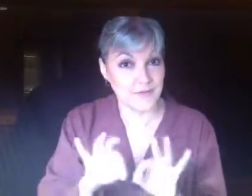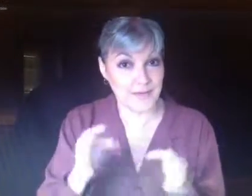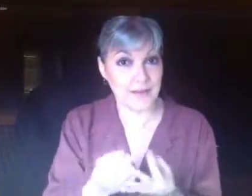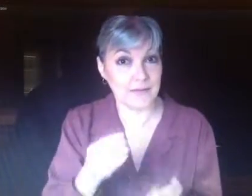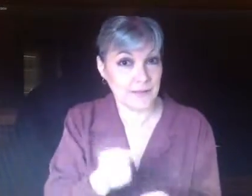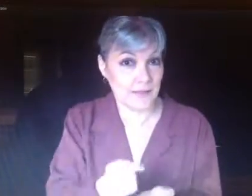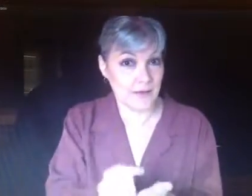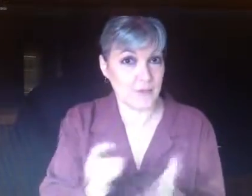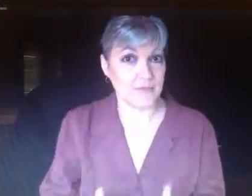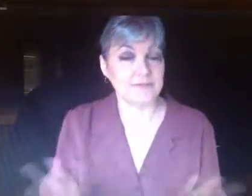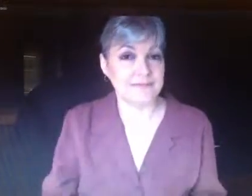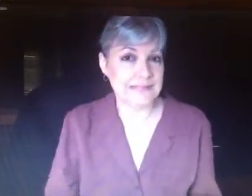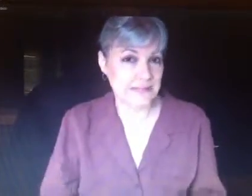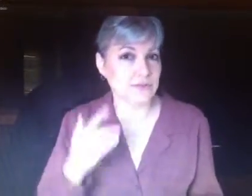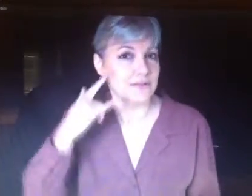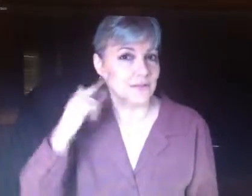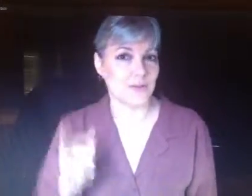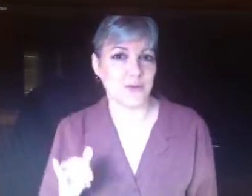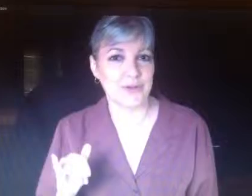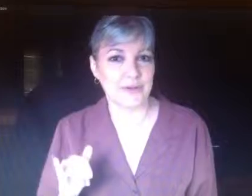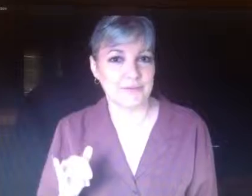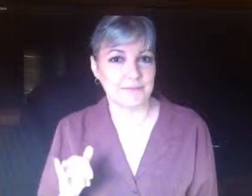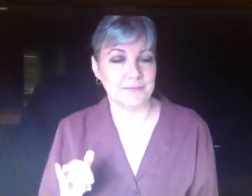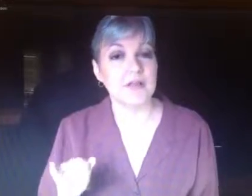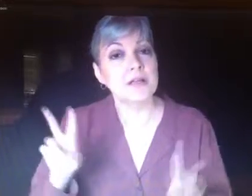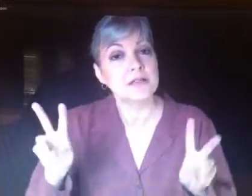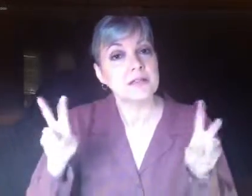I'm a licensed marriage and family therapist here in California.